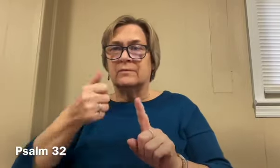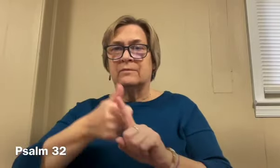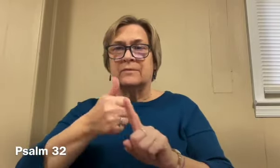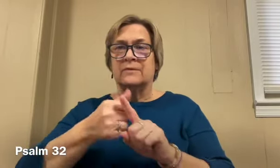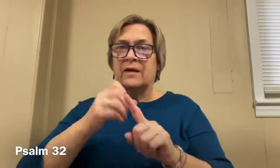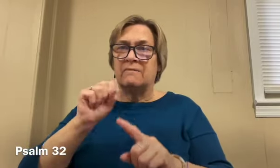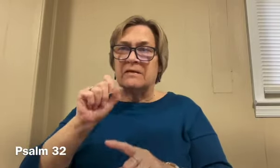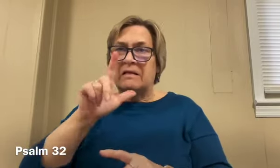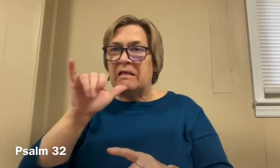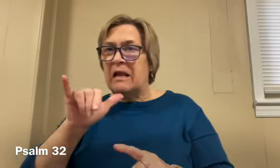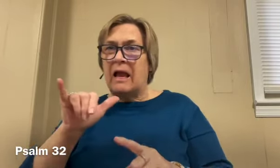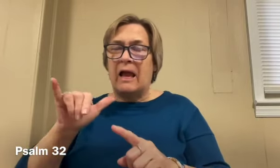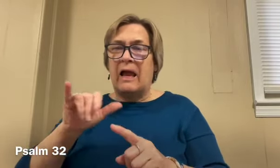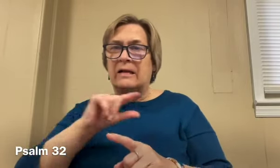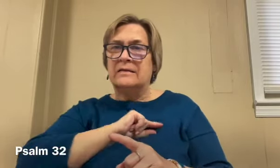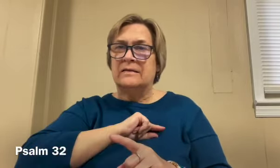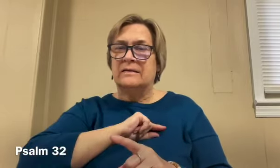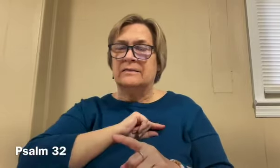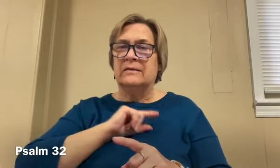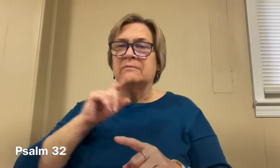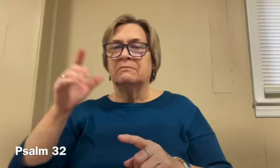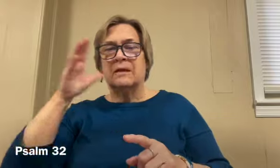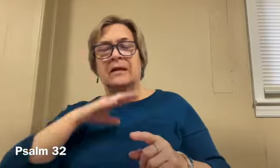is no guile.